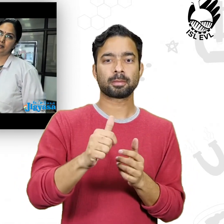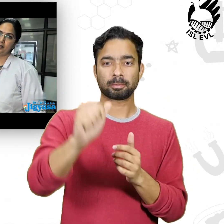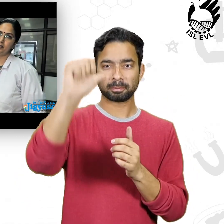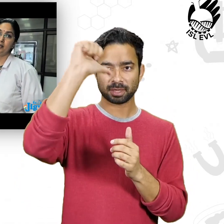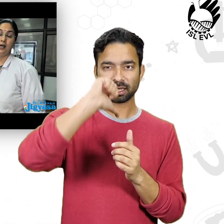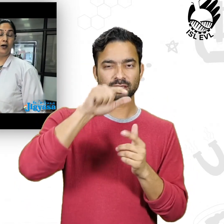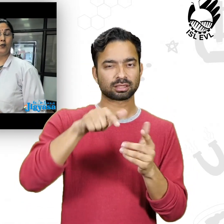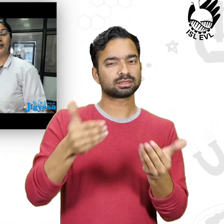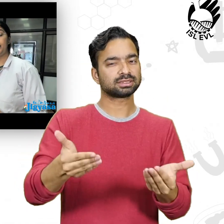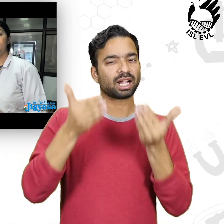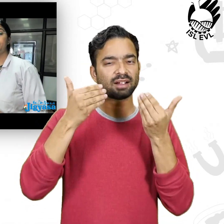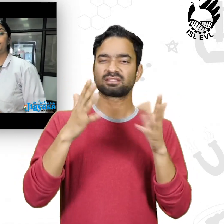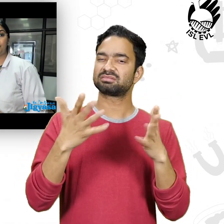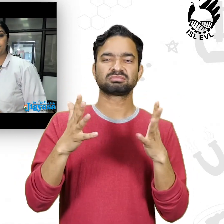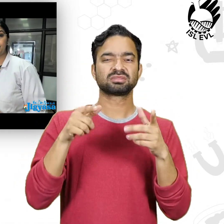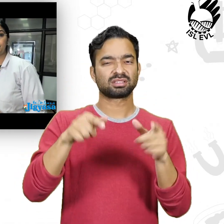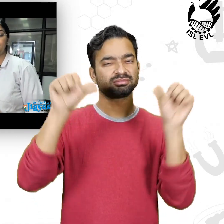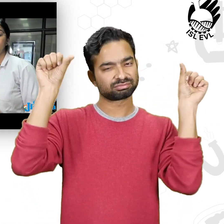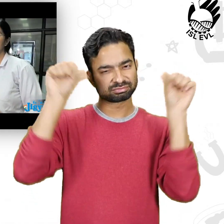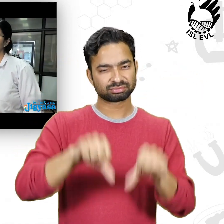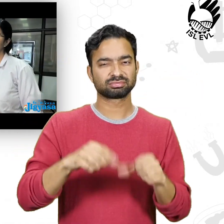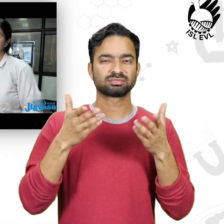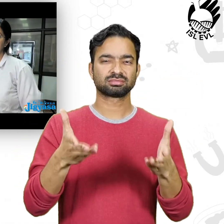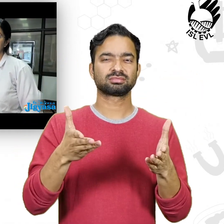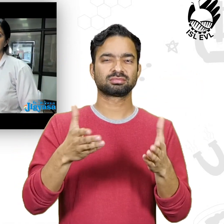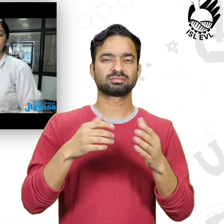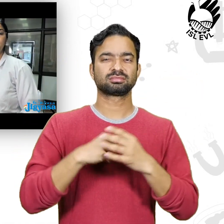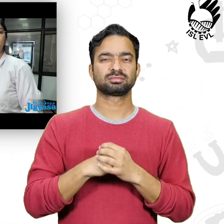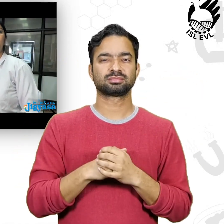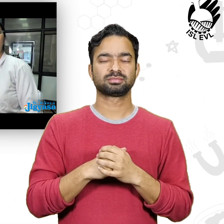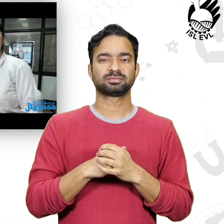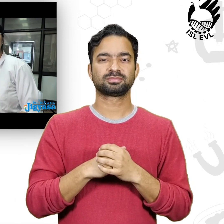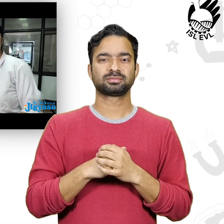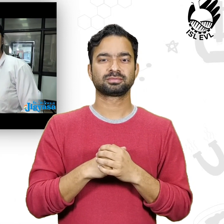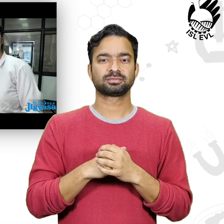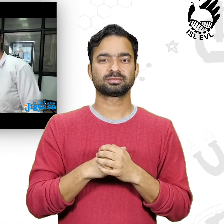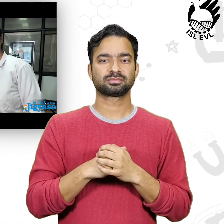and mercury, are very toxic heavy metals,